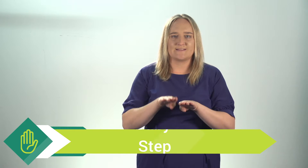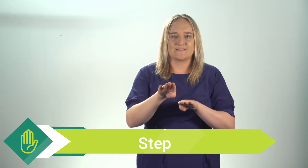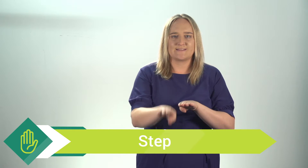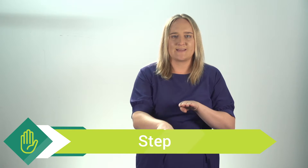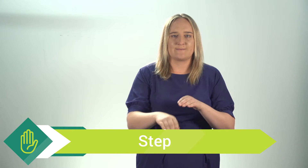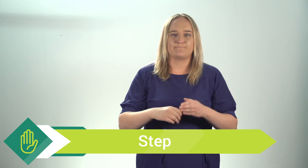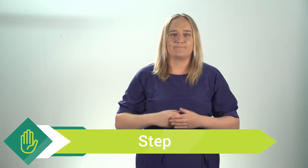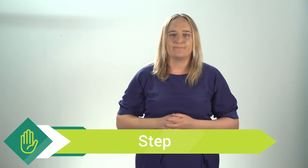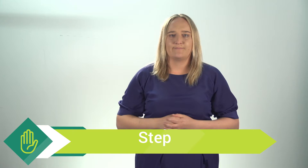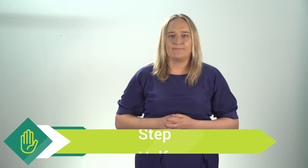Step.